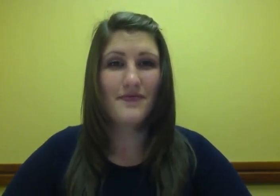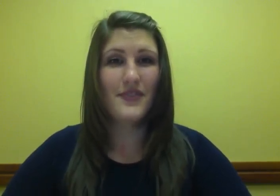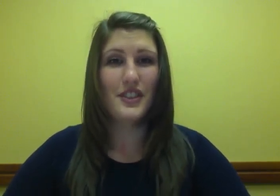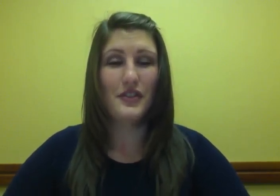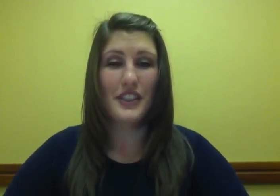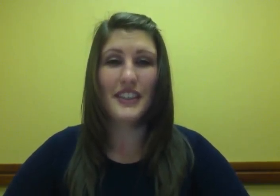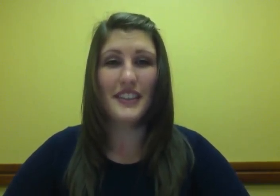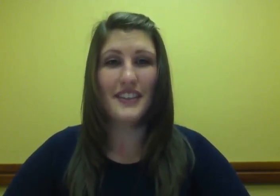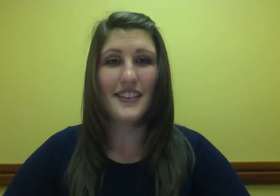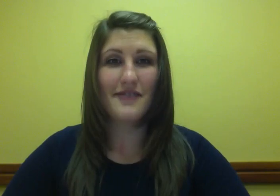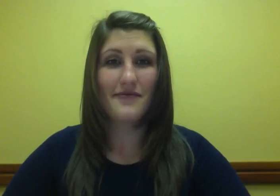She's very